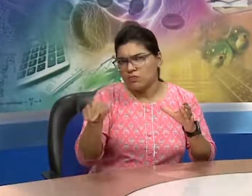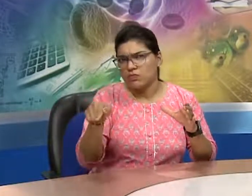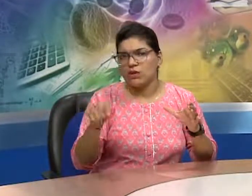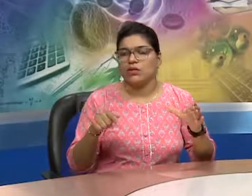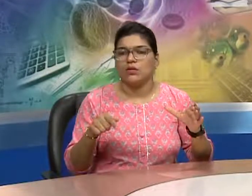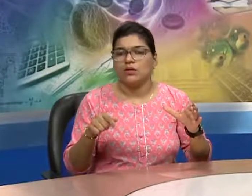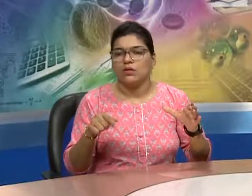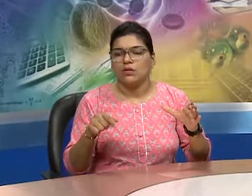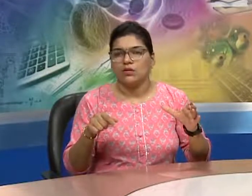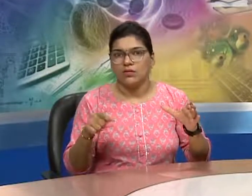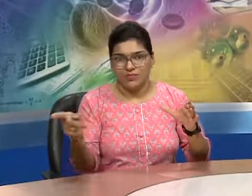Now here